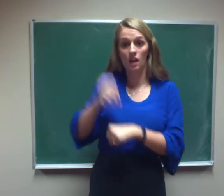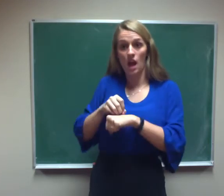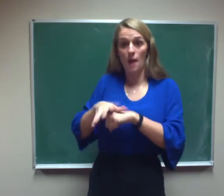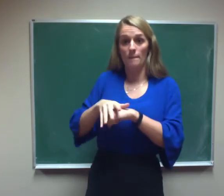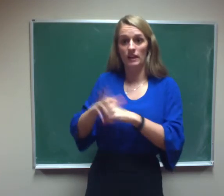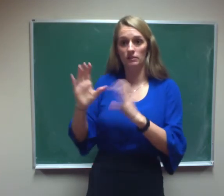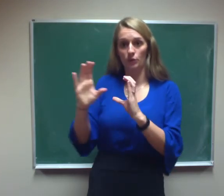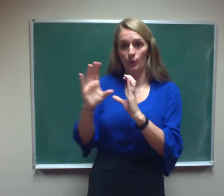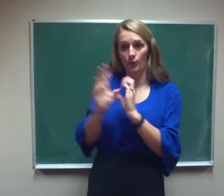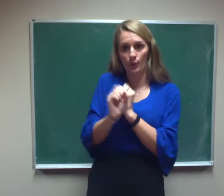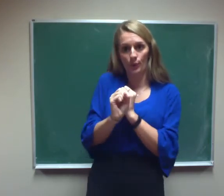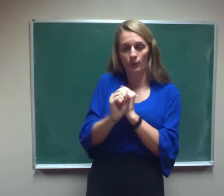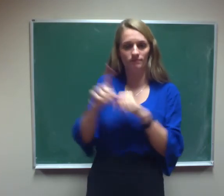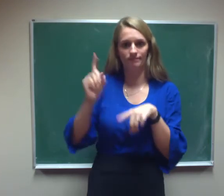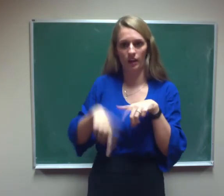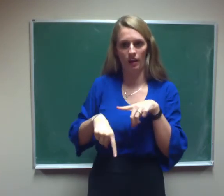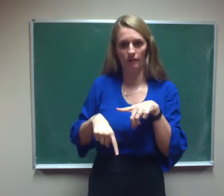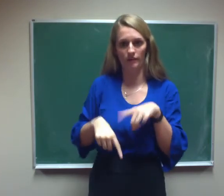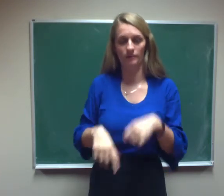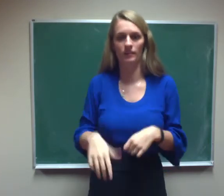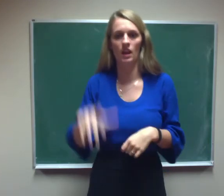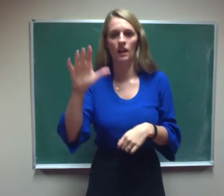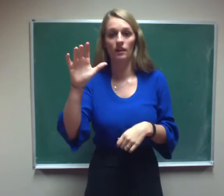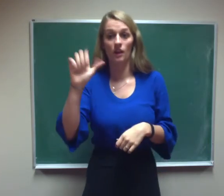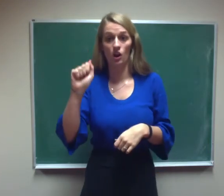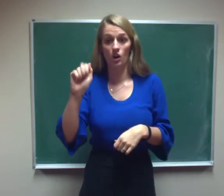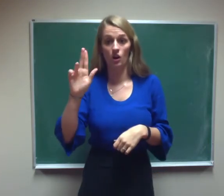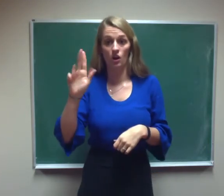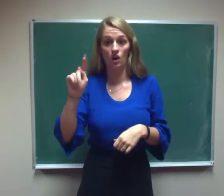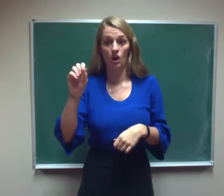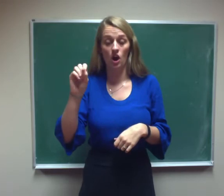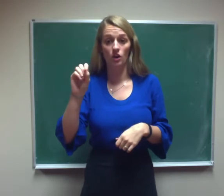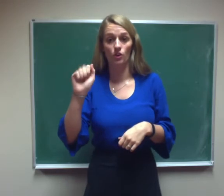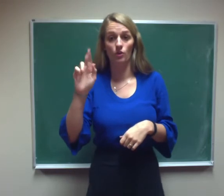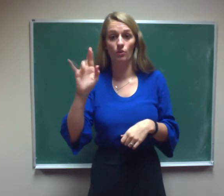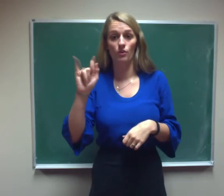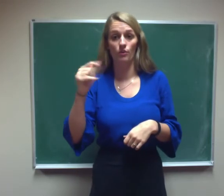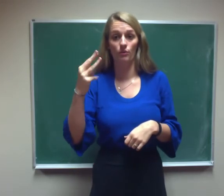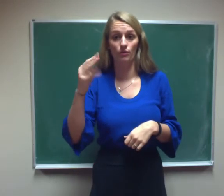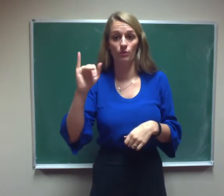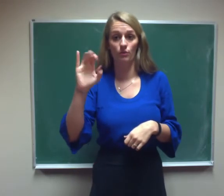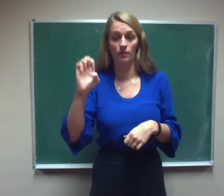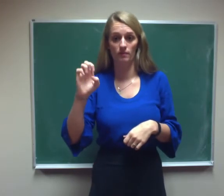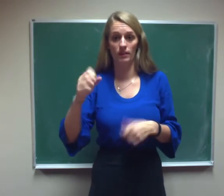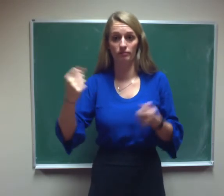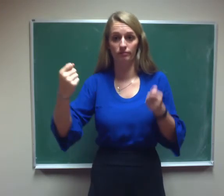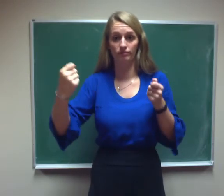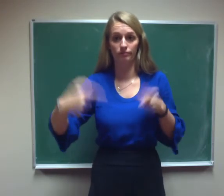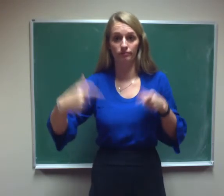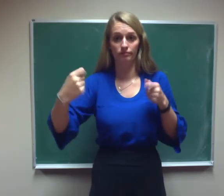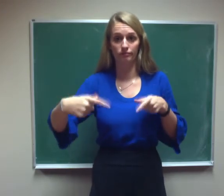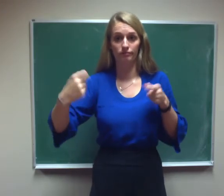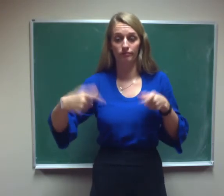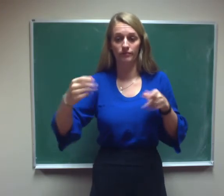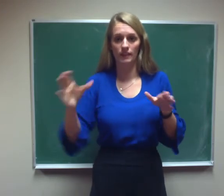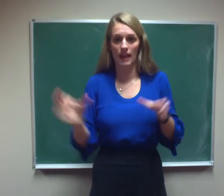also autorhythmic. That means they can generate some of their own action potentials, and most importantly, they can carry those potentials